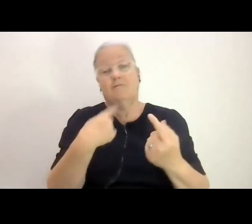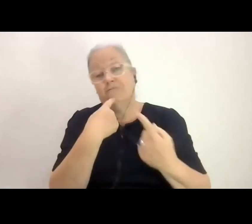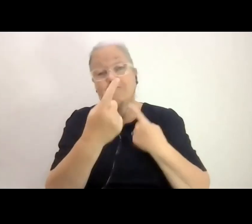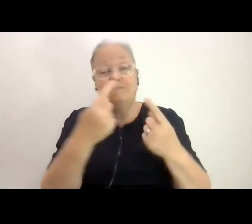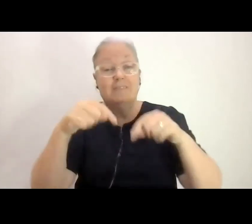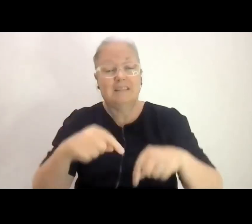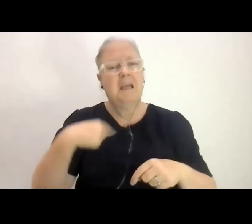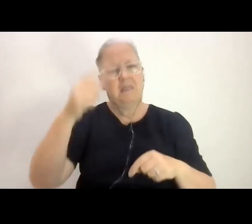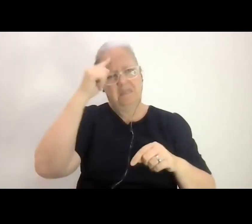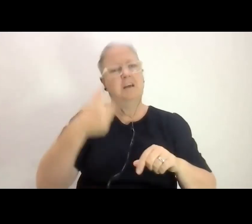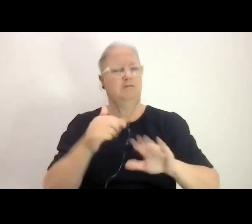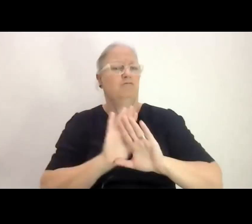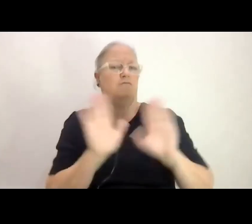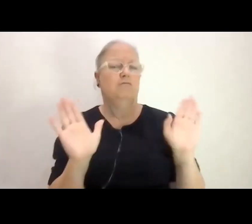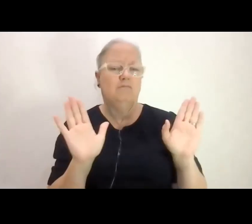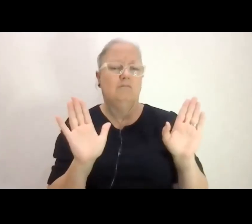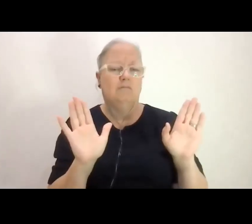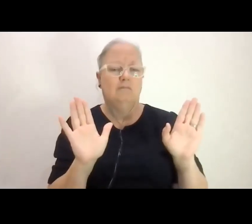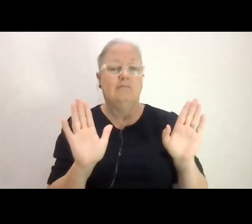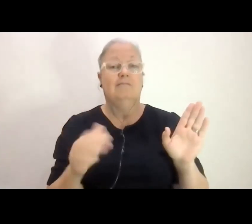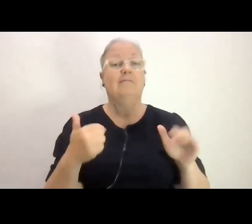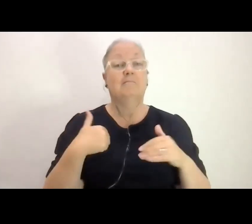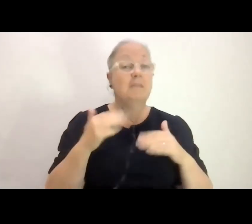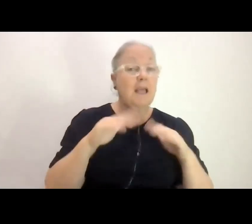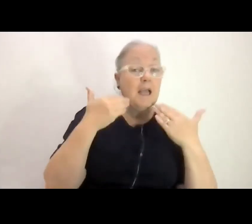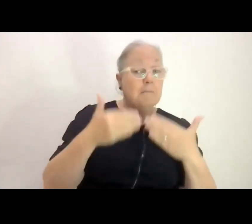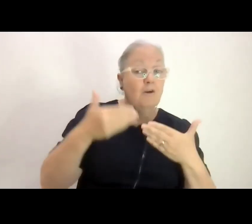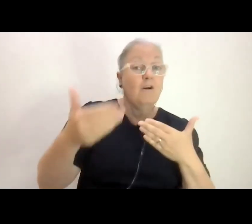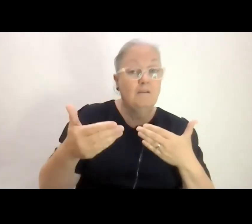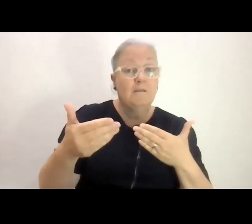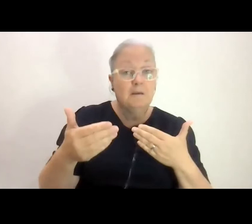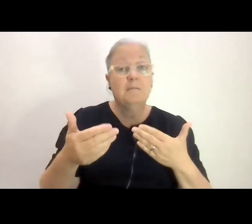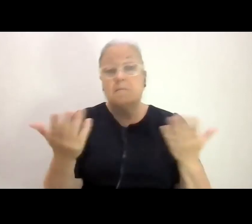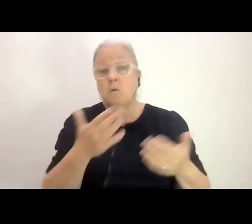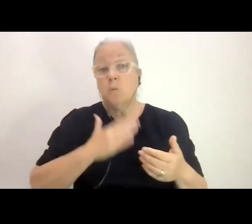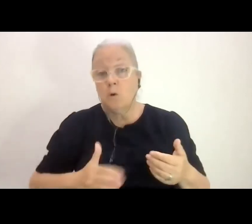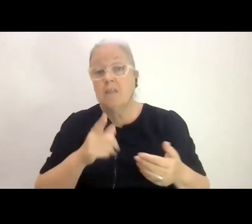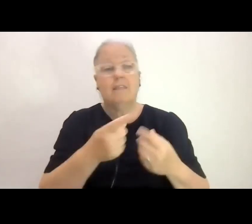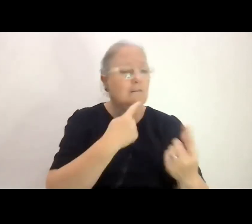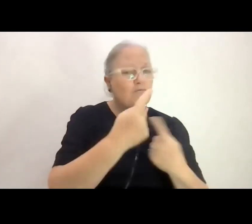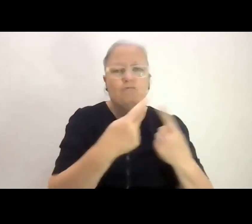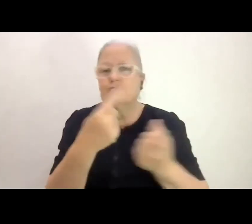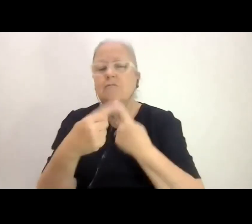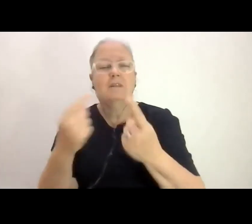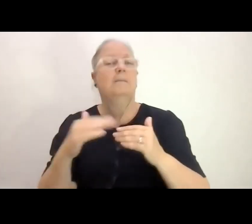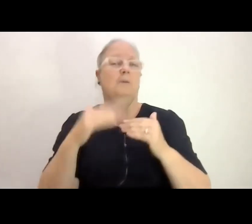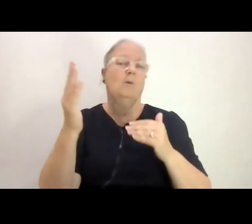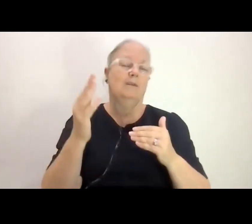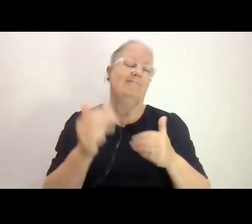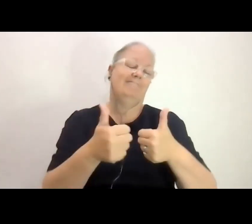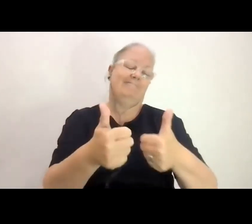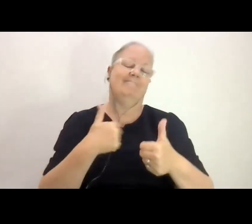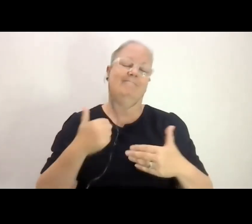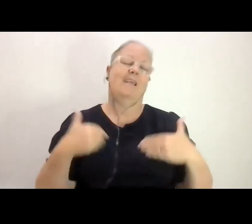all from my part, and look forward to further discussion if required. And once again, thanks a lot to be part of this session. Thank